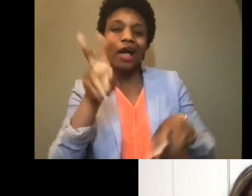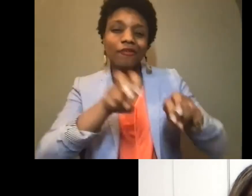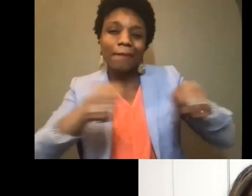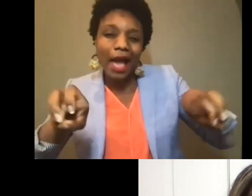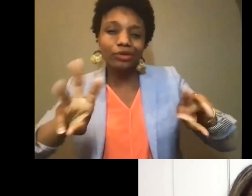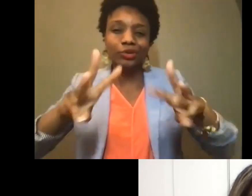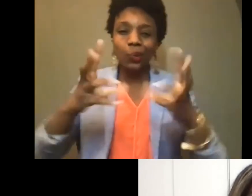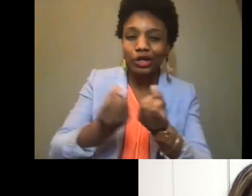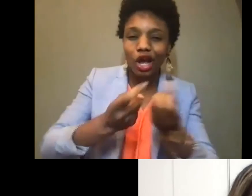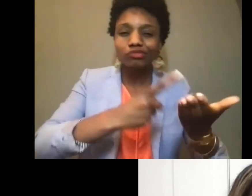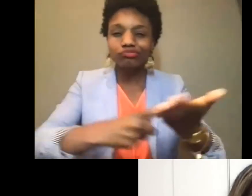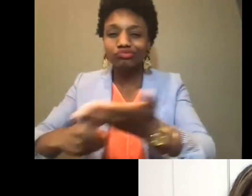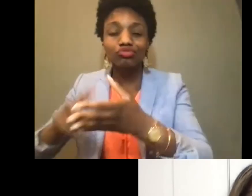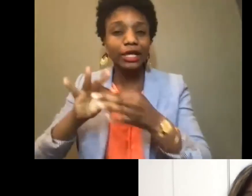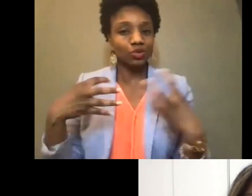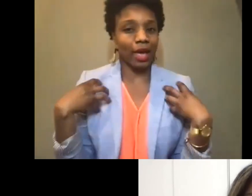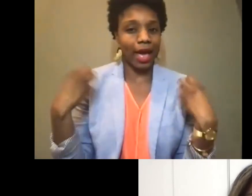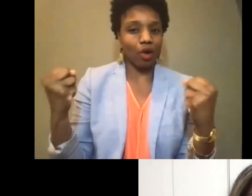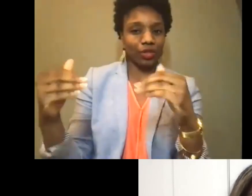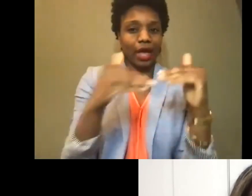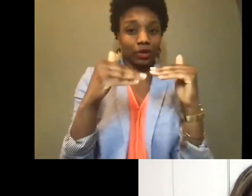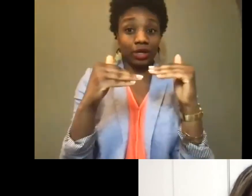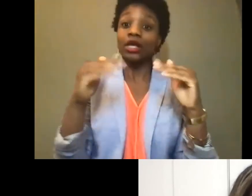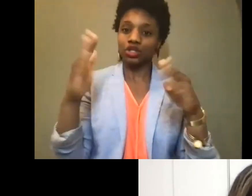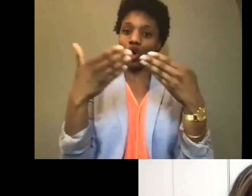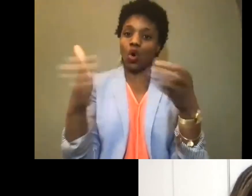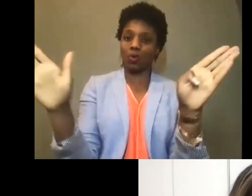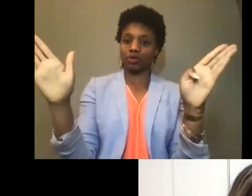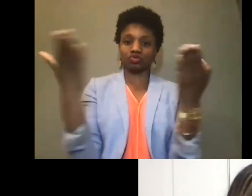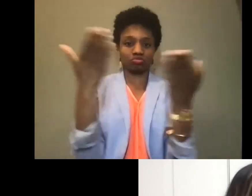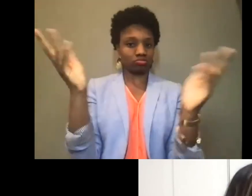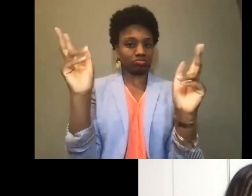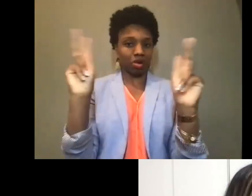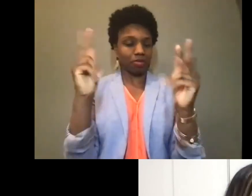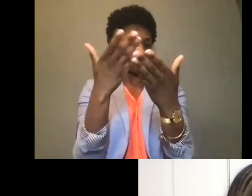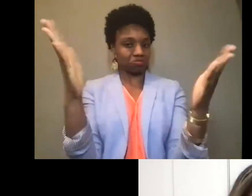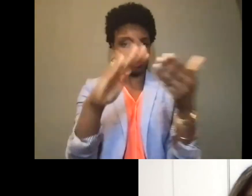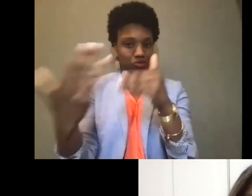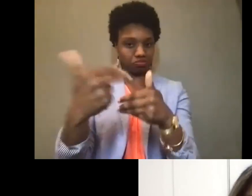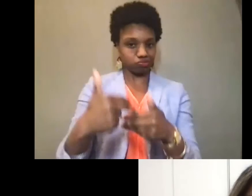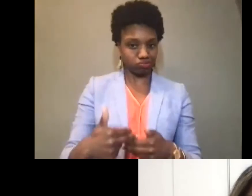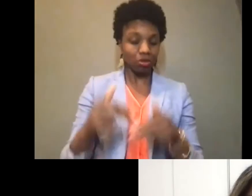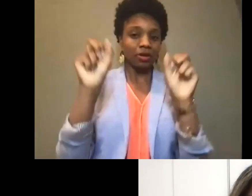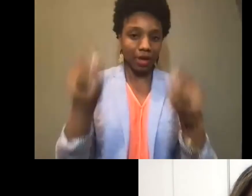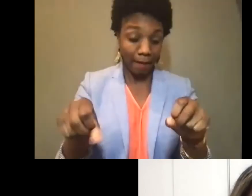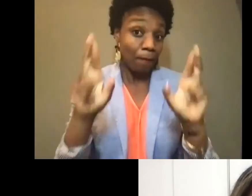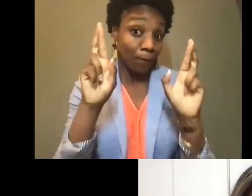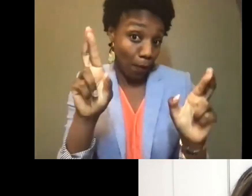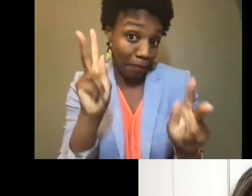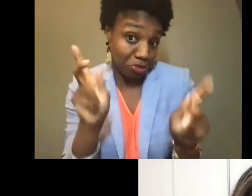relating to health equity, and that is open to the public and open to the community. And we hope that folks will come out and join us